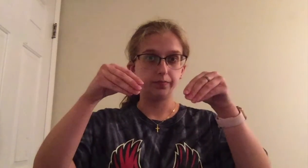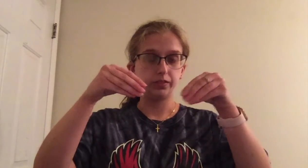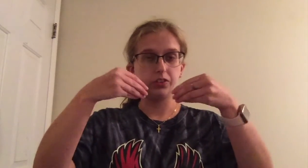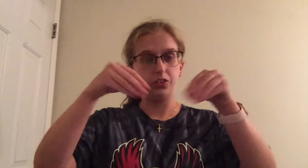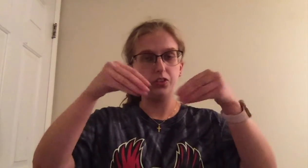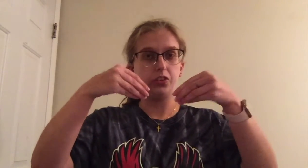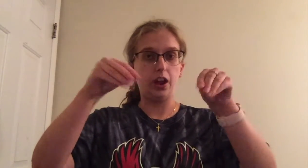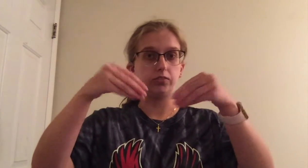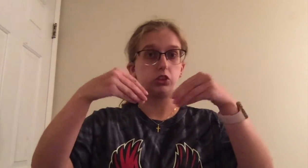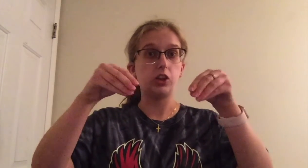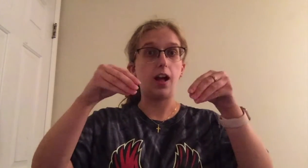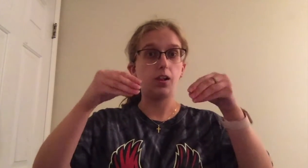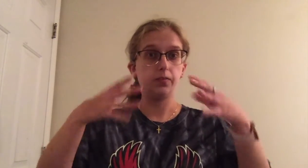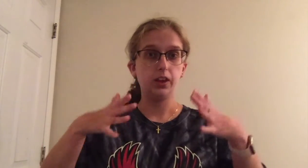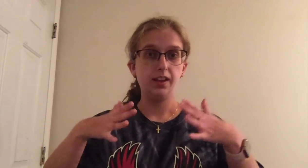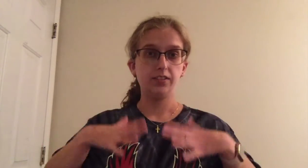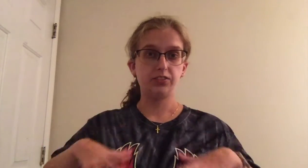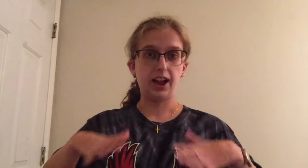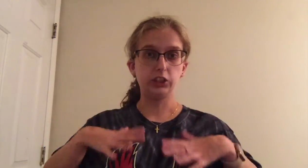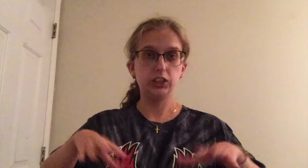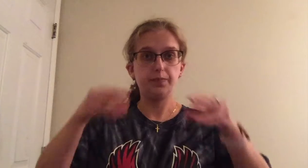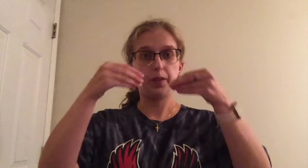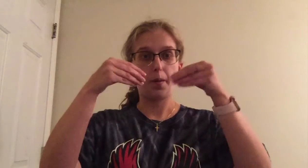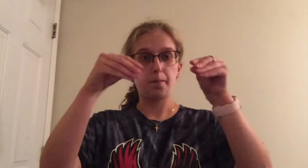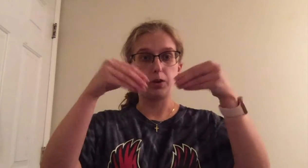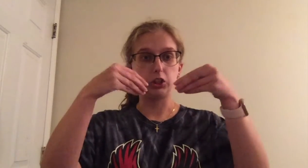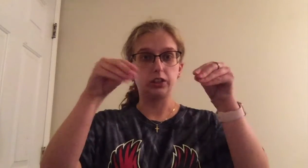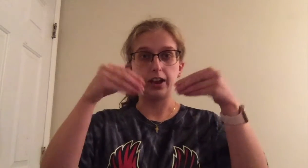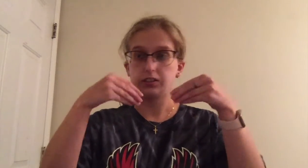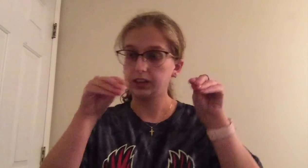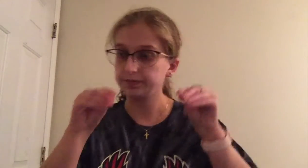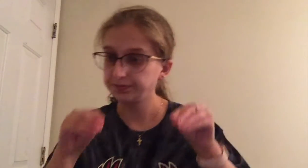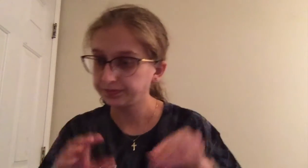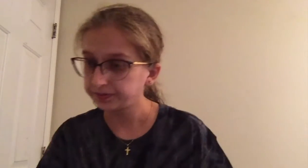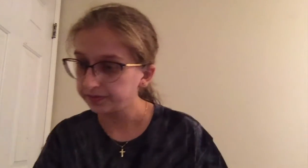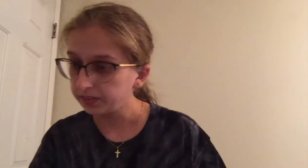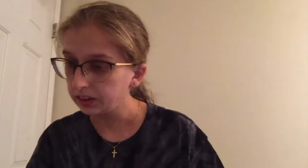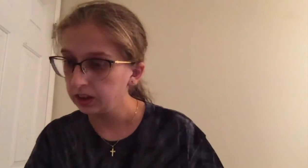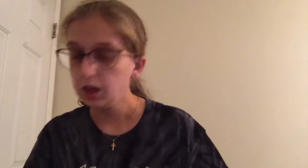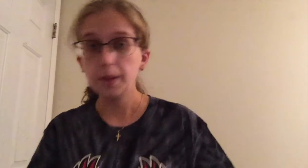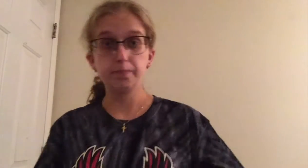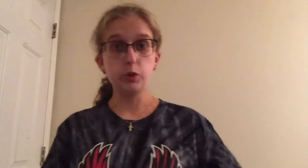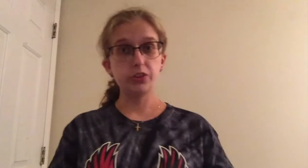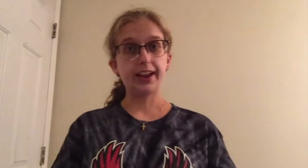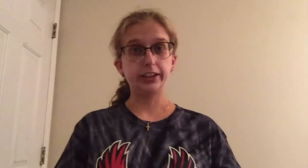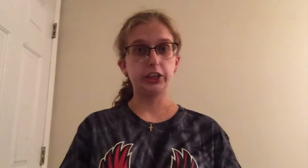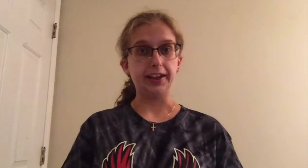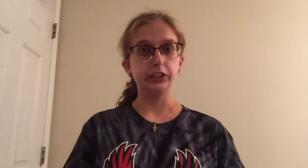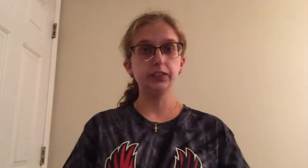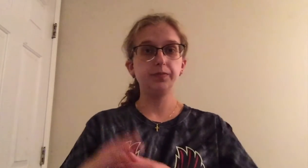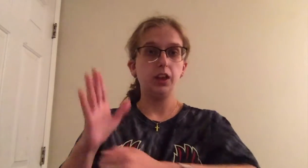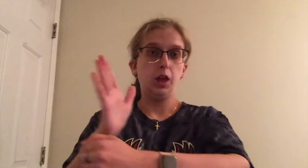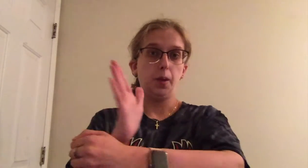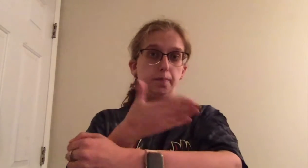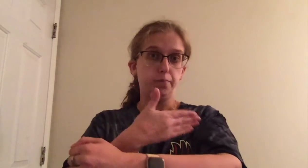this is the sign for sell. Fashion merchandising. Music education,